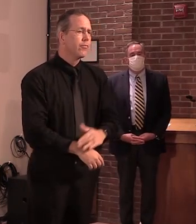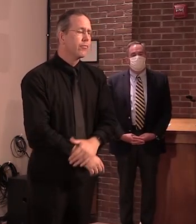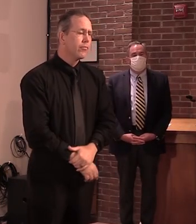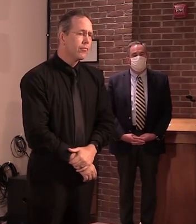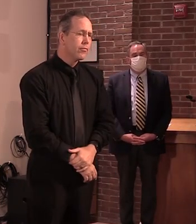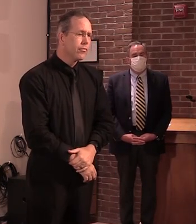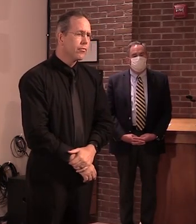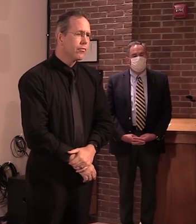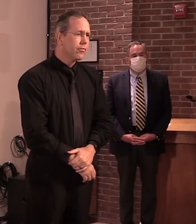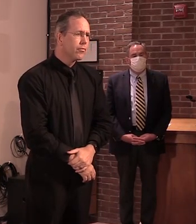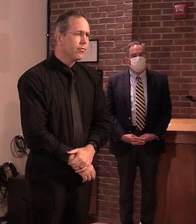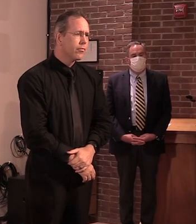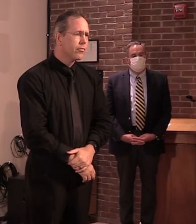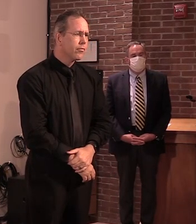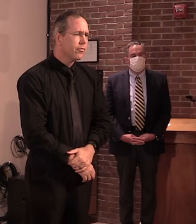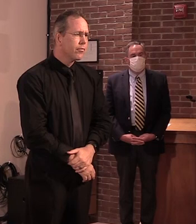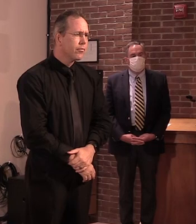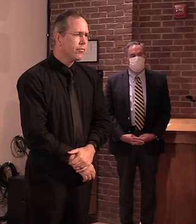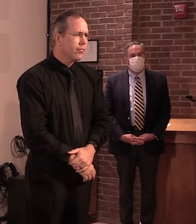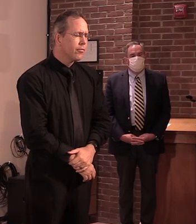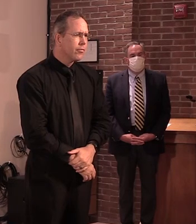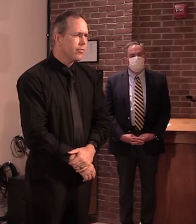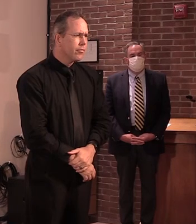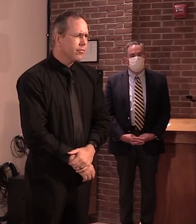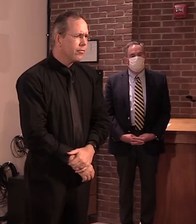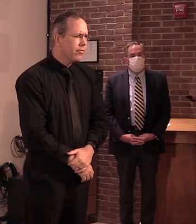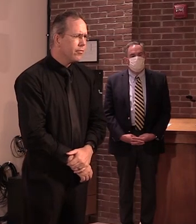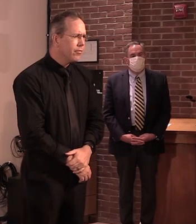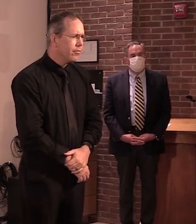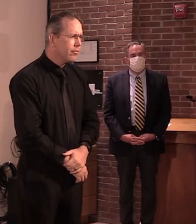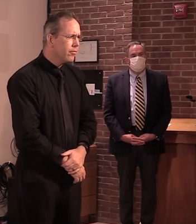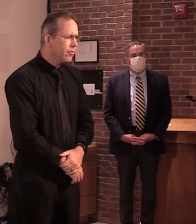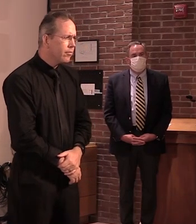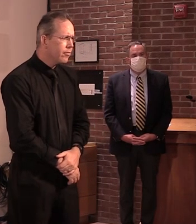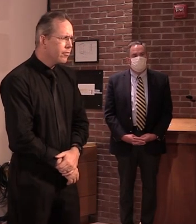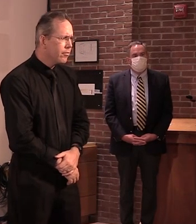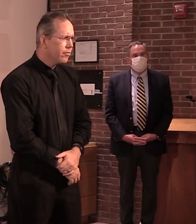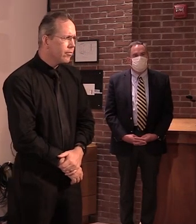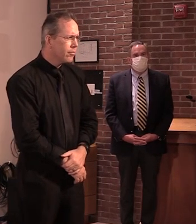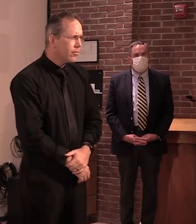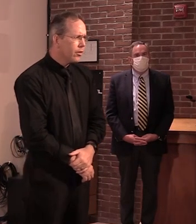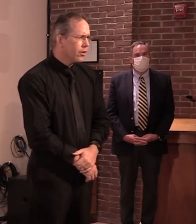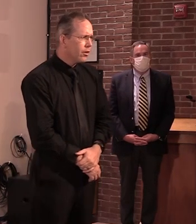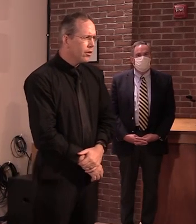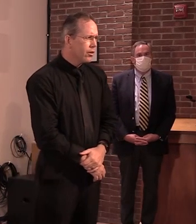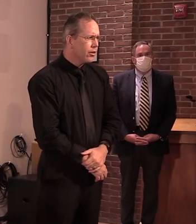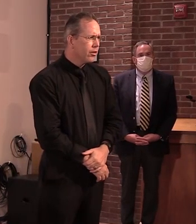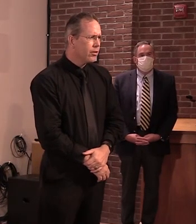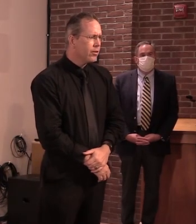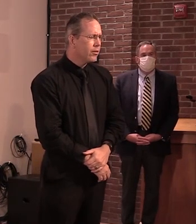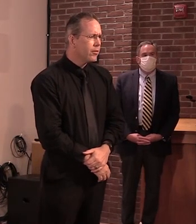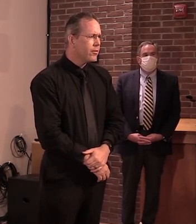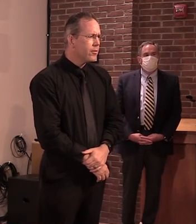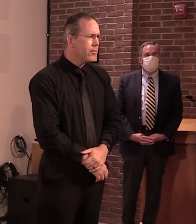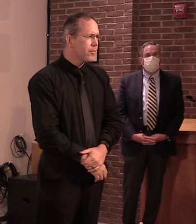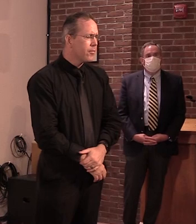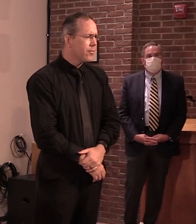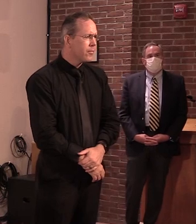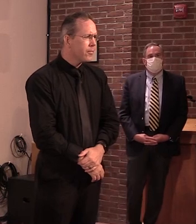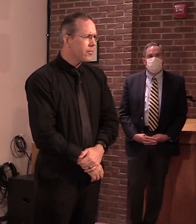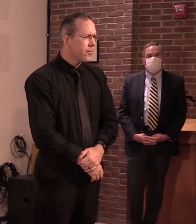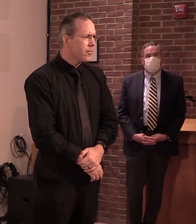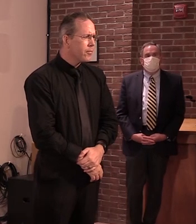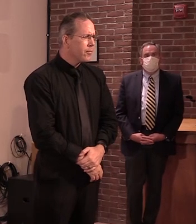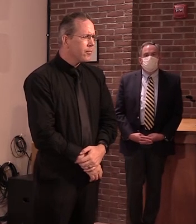Hello, Governor. I believe this is a question for Secretary Smith. Once again, it's about the death of Mr.